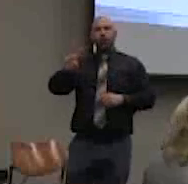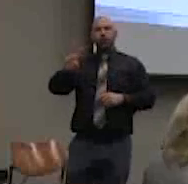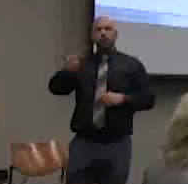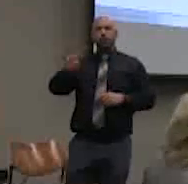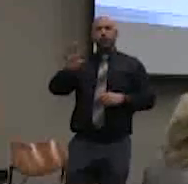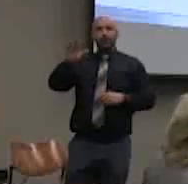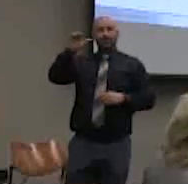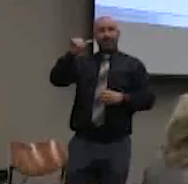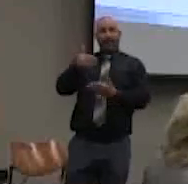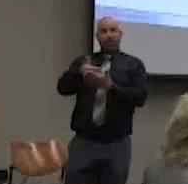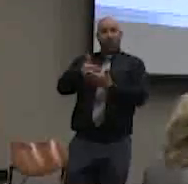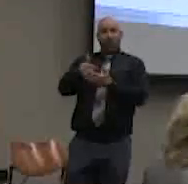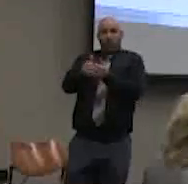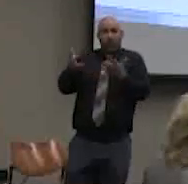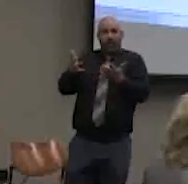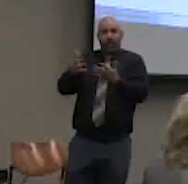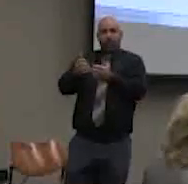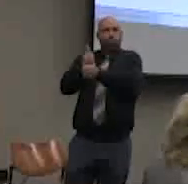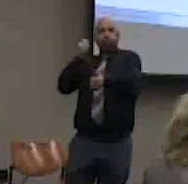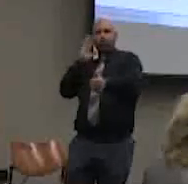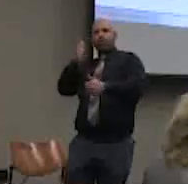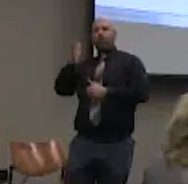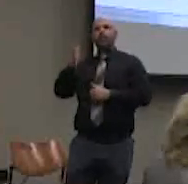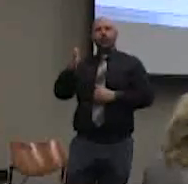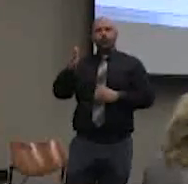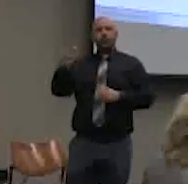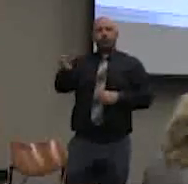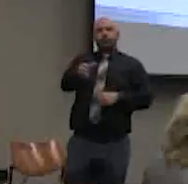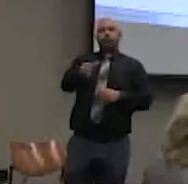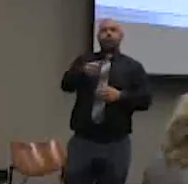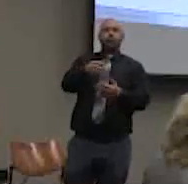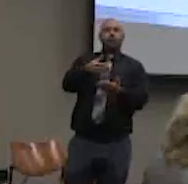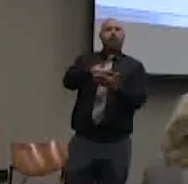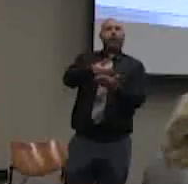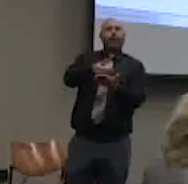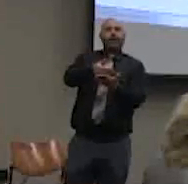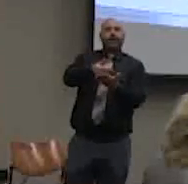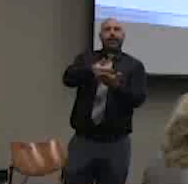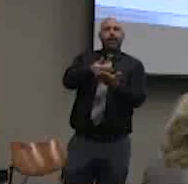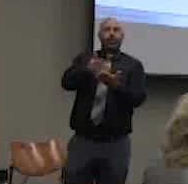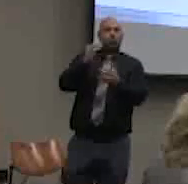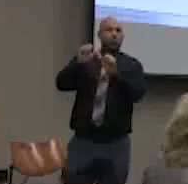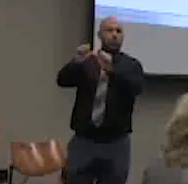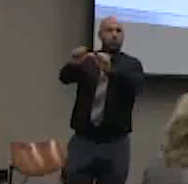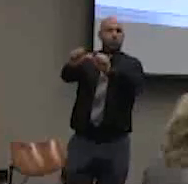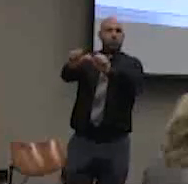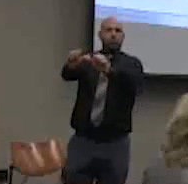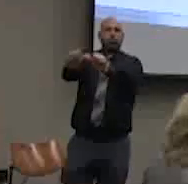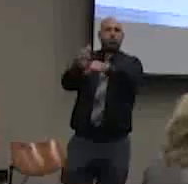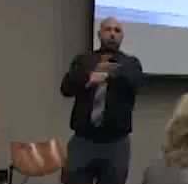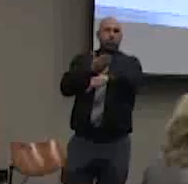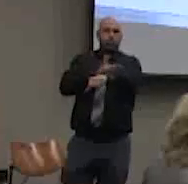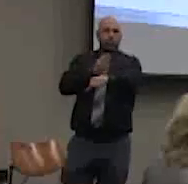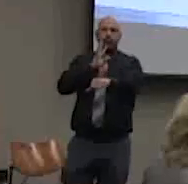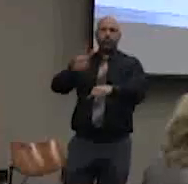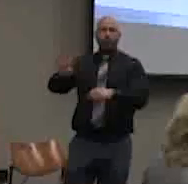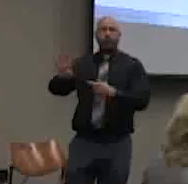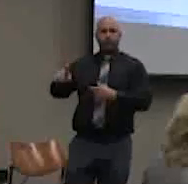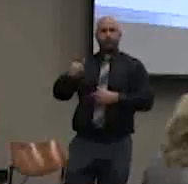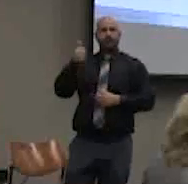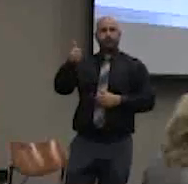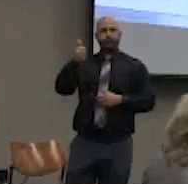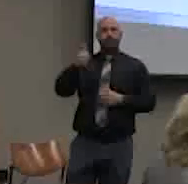dollars expiring. They filled that hole. And happy to say we maintained steady for fours, which is great news for kids and families.